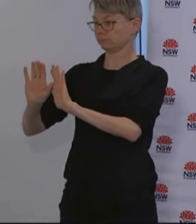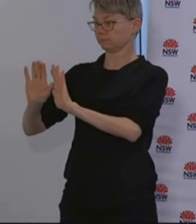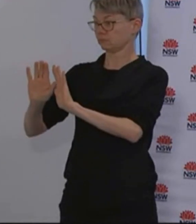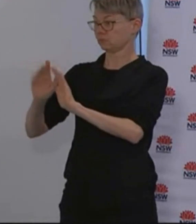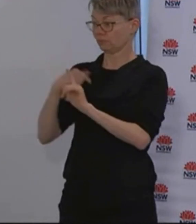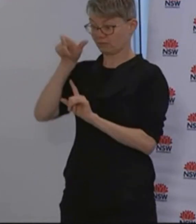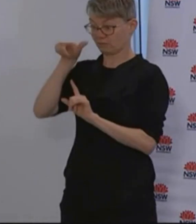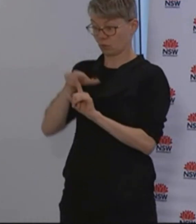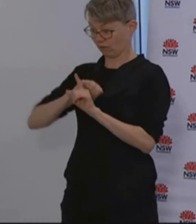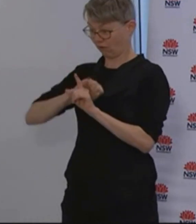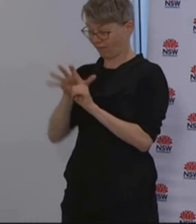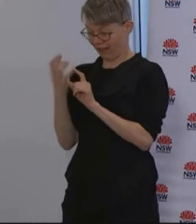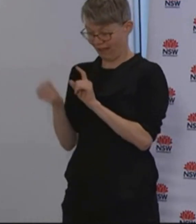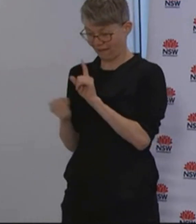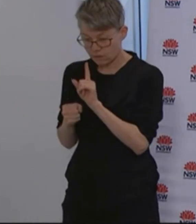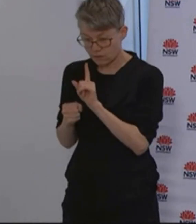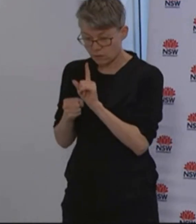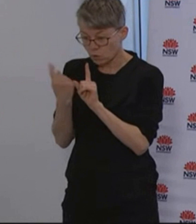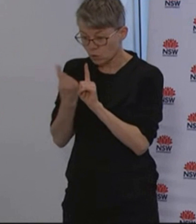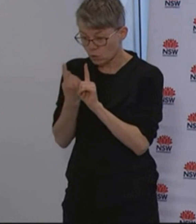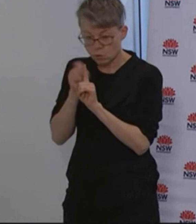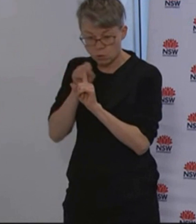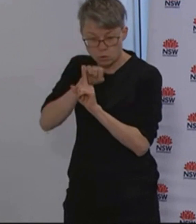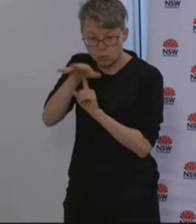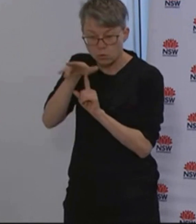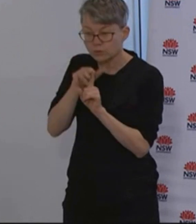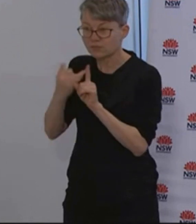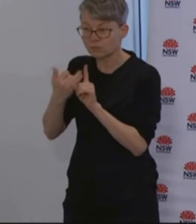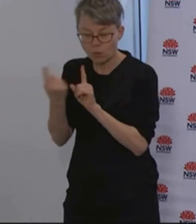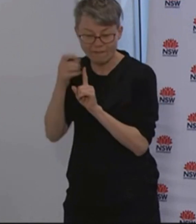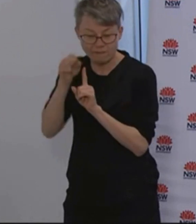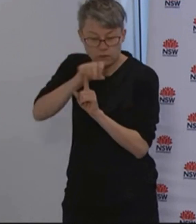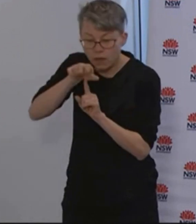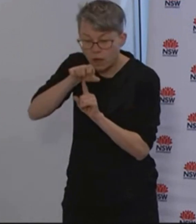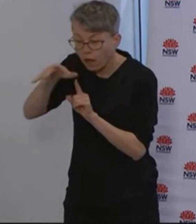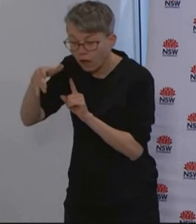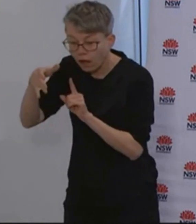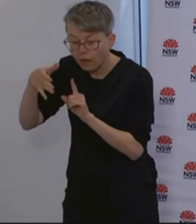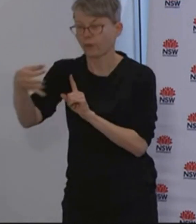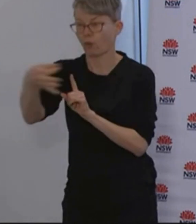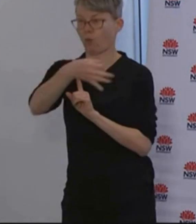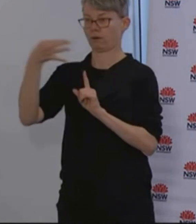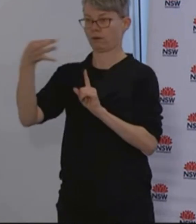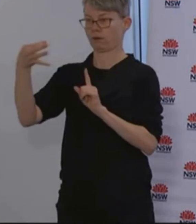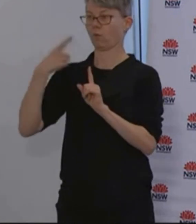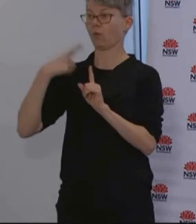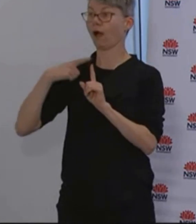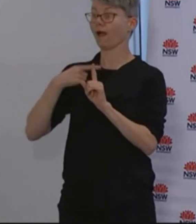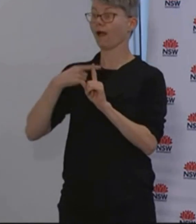close contacts in New South Wales because they followed the public health advice on their return from Victoria.